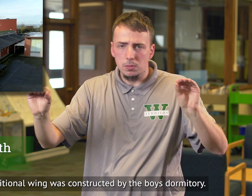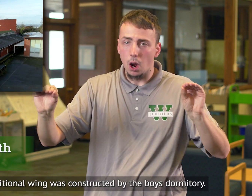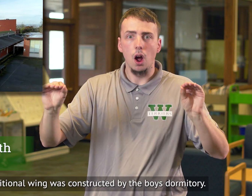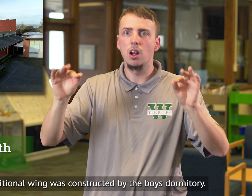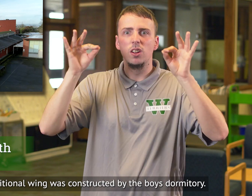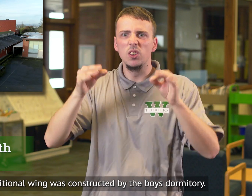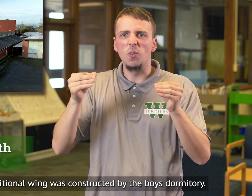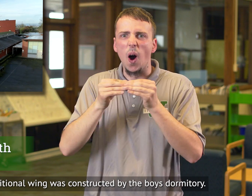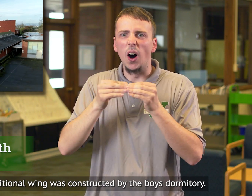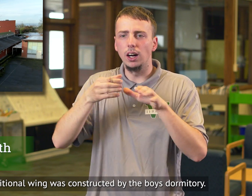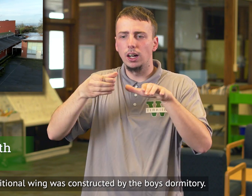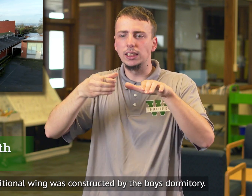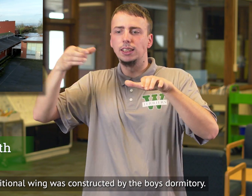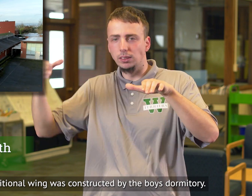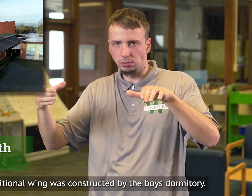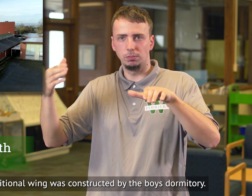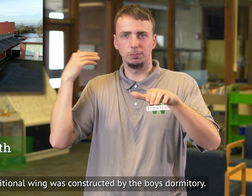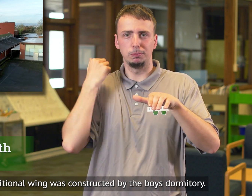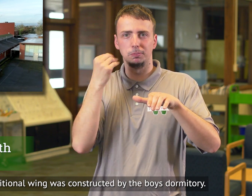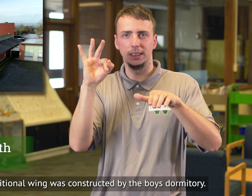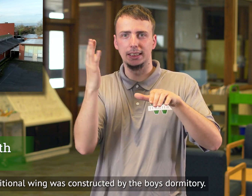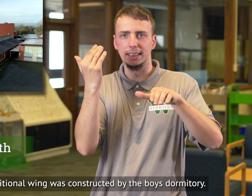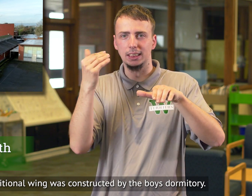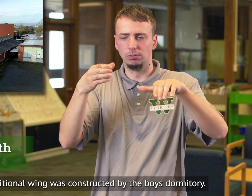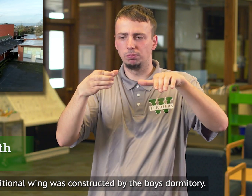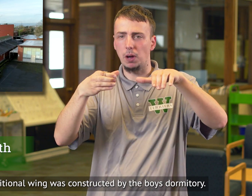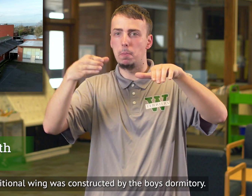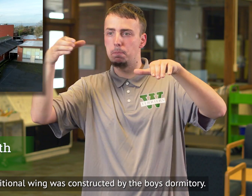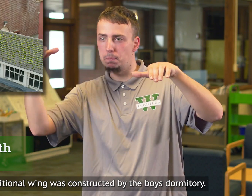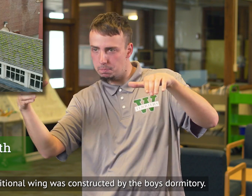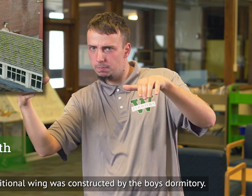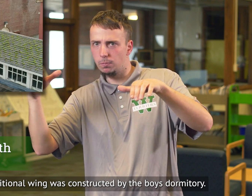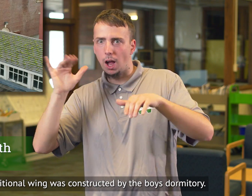In 1915, an additional wing was constructed by the boys' dormitory.